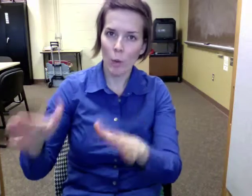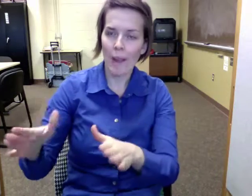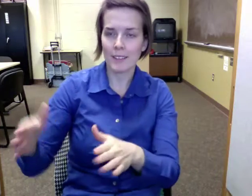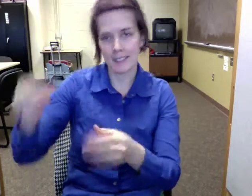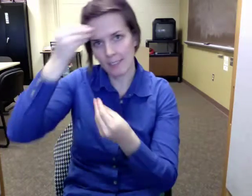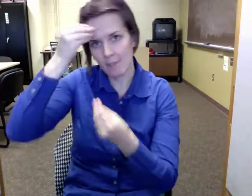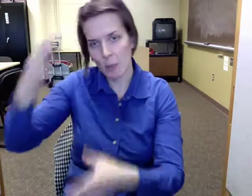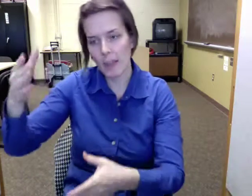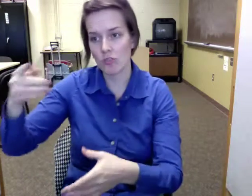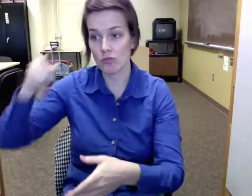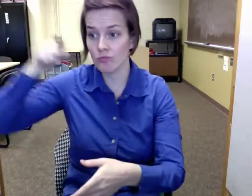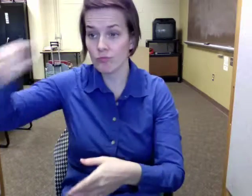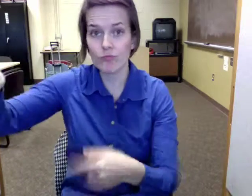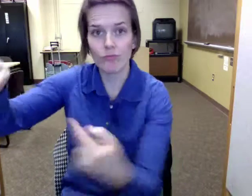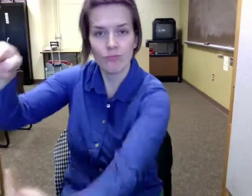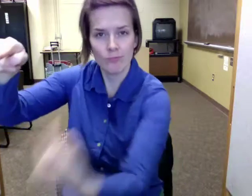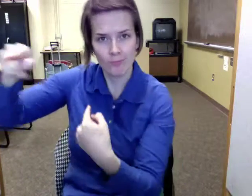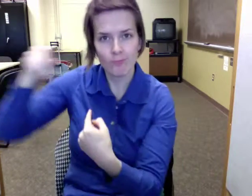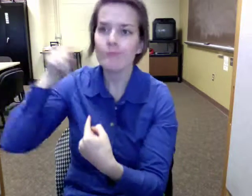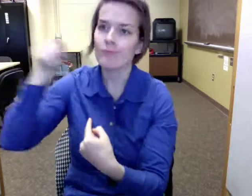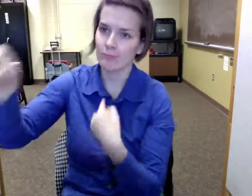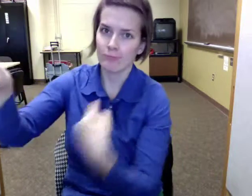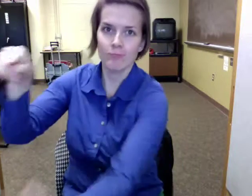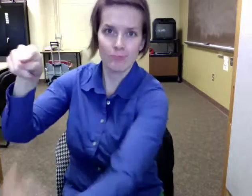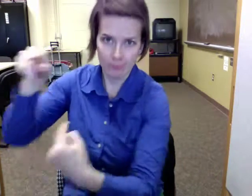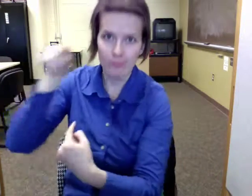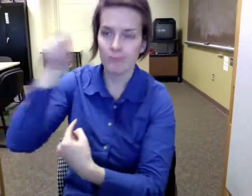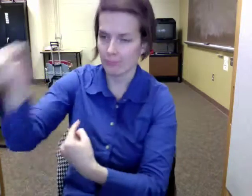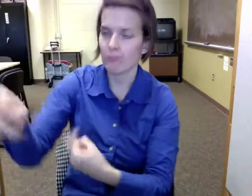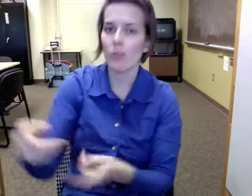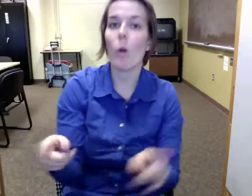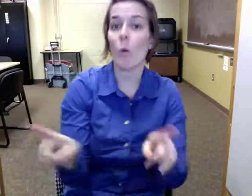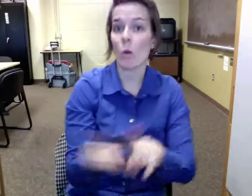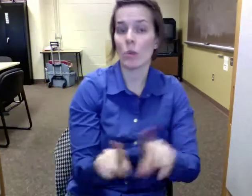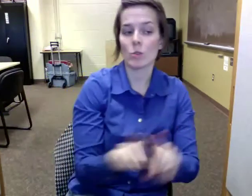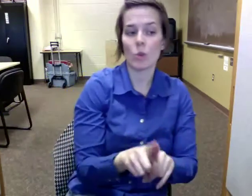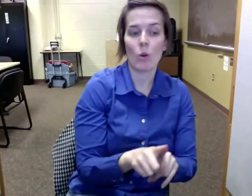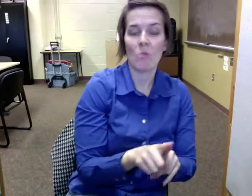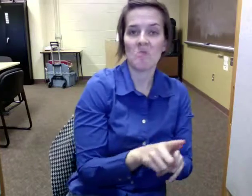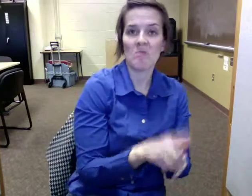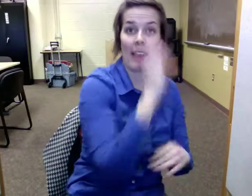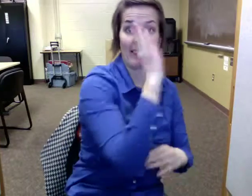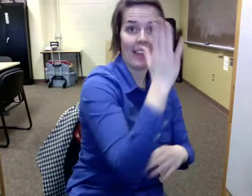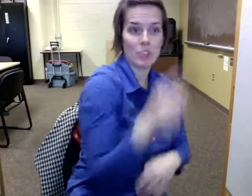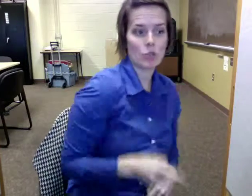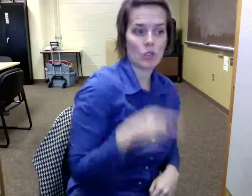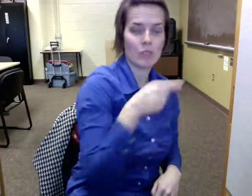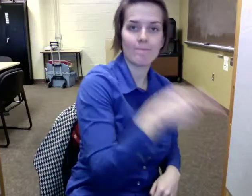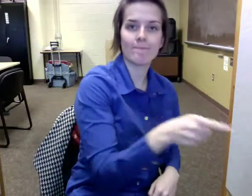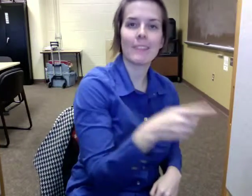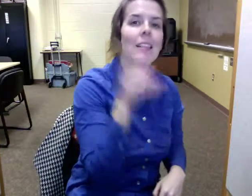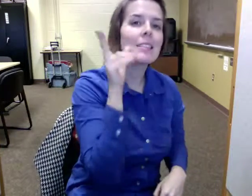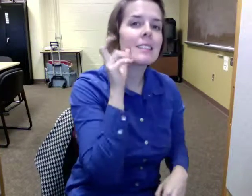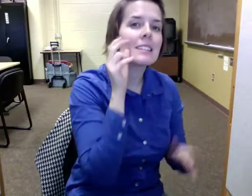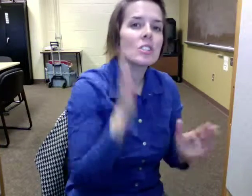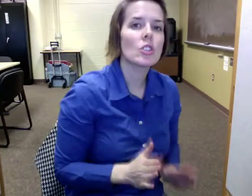Also, in a lecture, the listener has no control, whereas in everyday speaking situations, if you don't